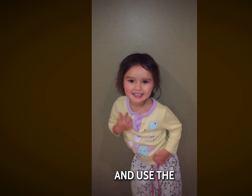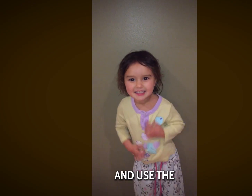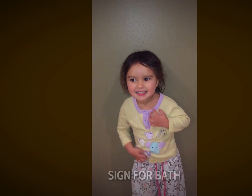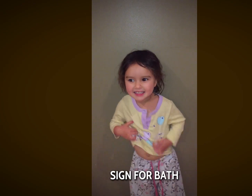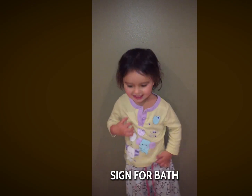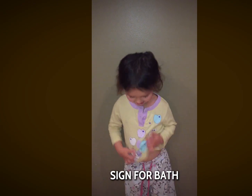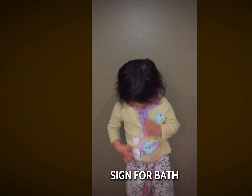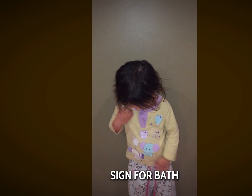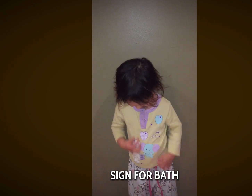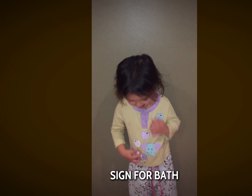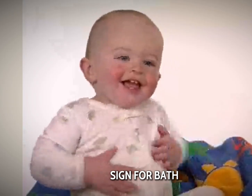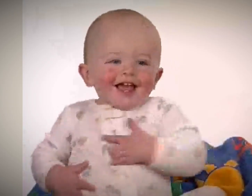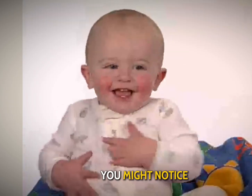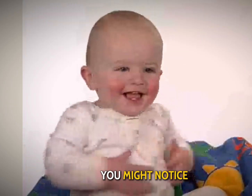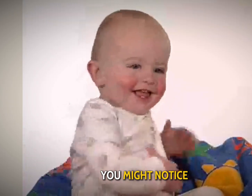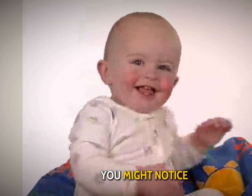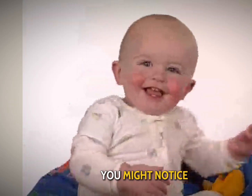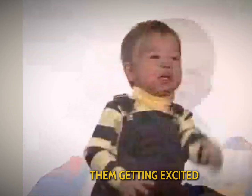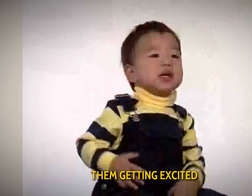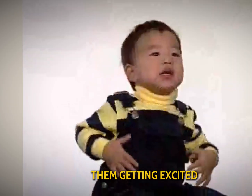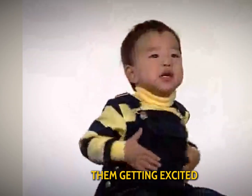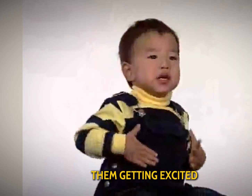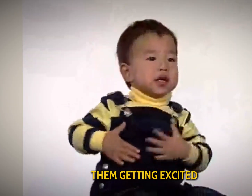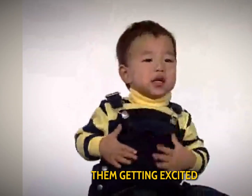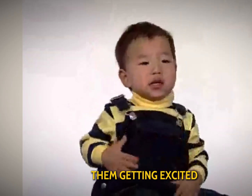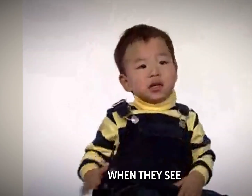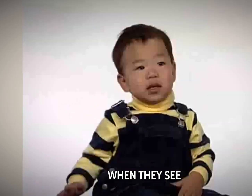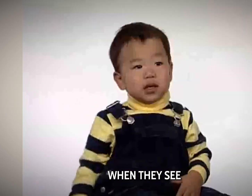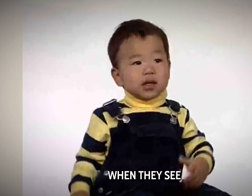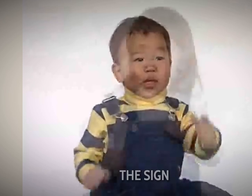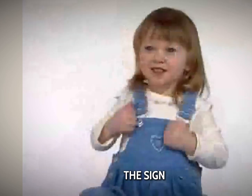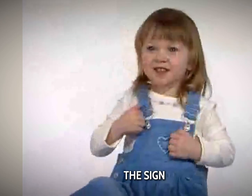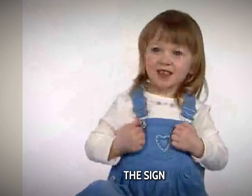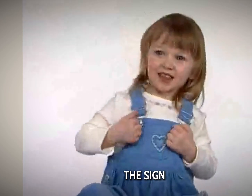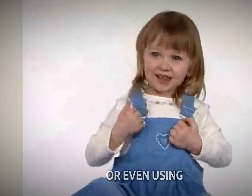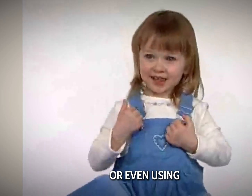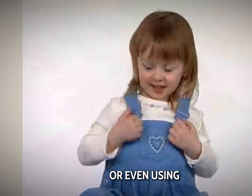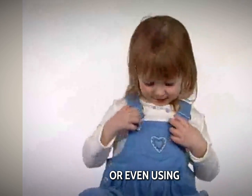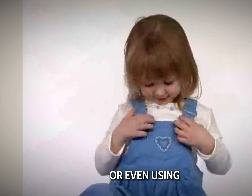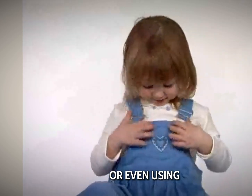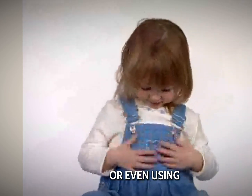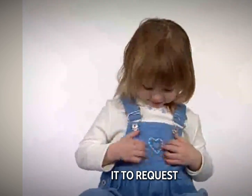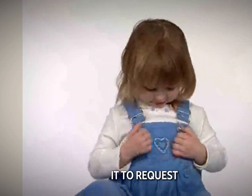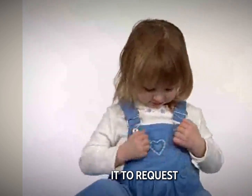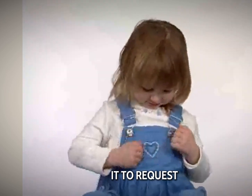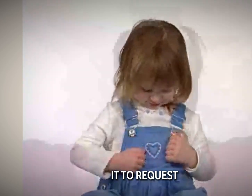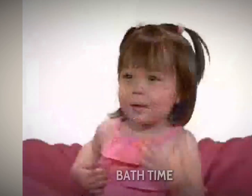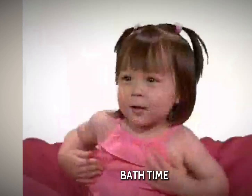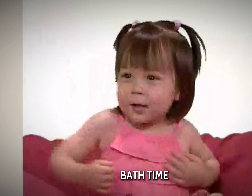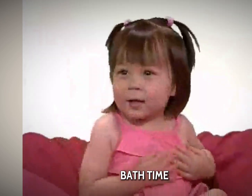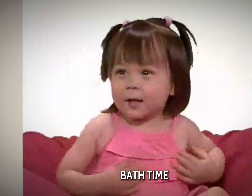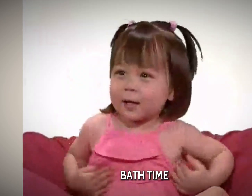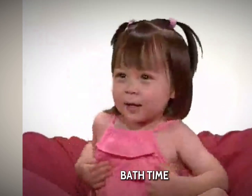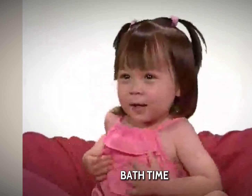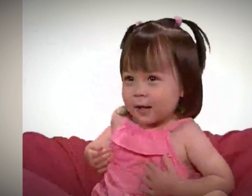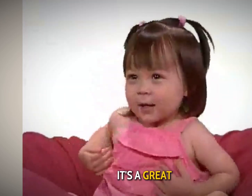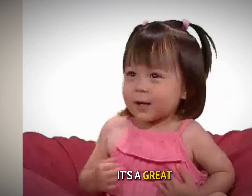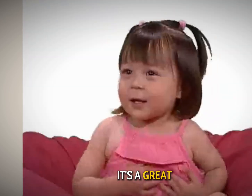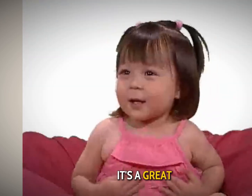sign for bath, you might notice them getting excited when they see the sign or even using it to request bath time. It's a great way